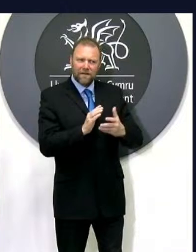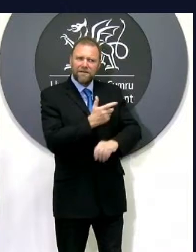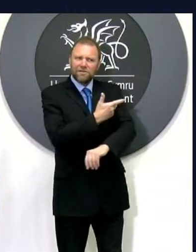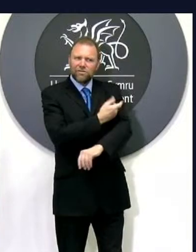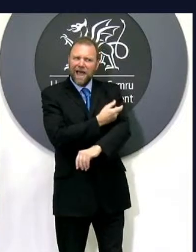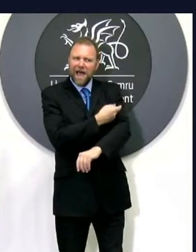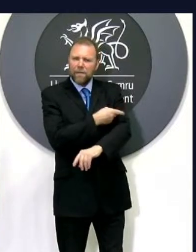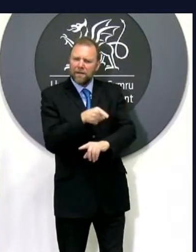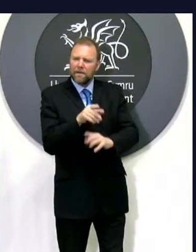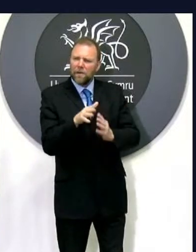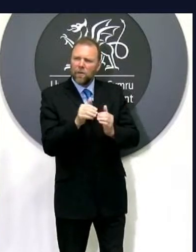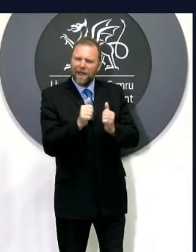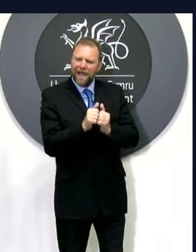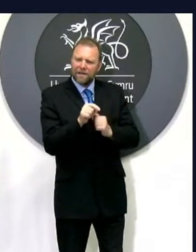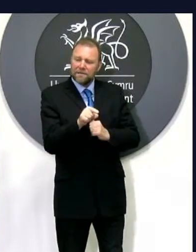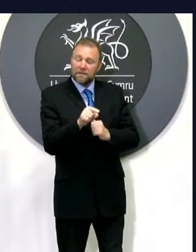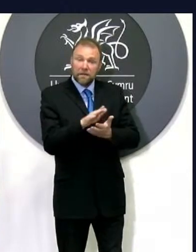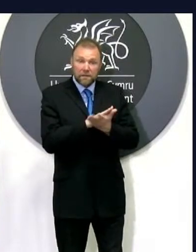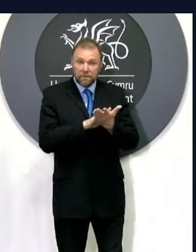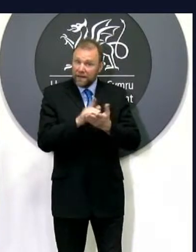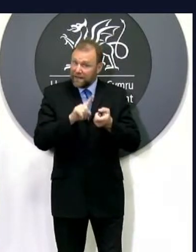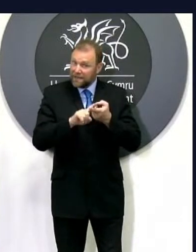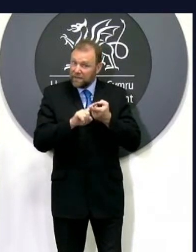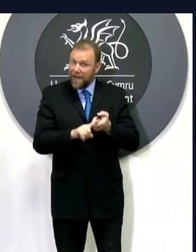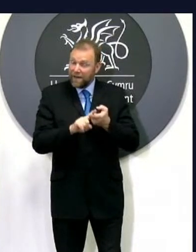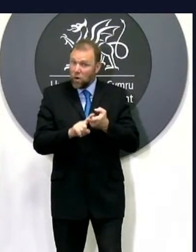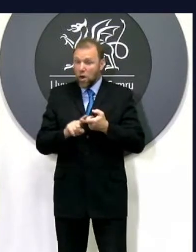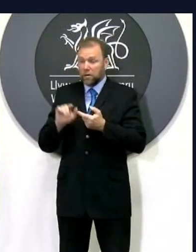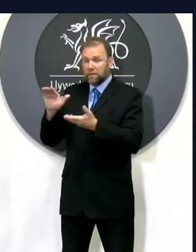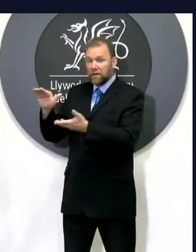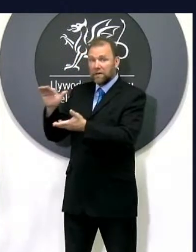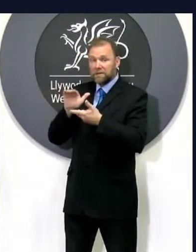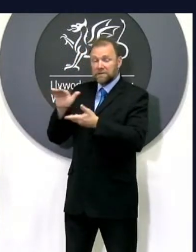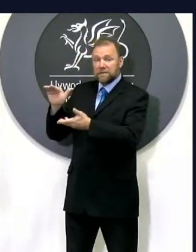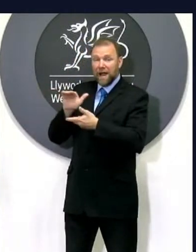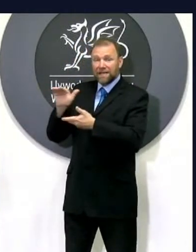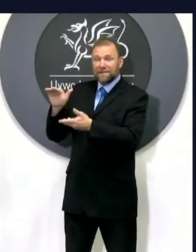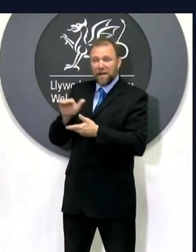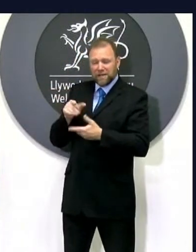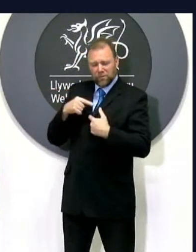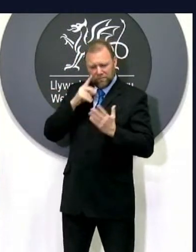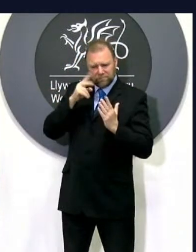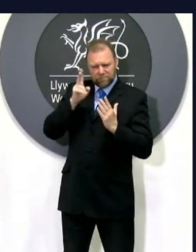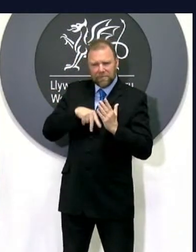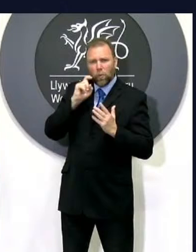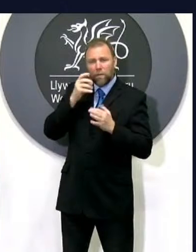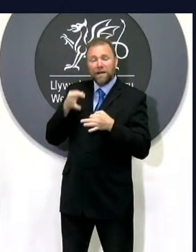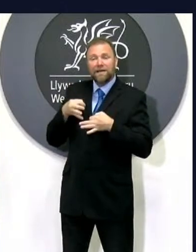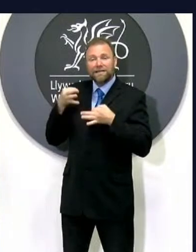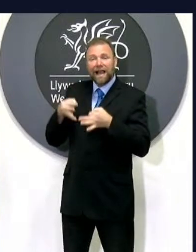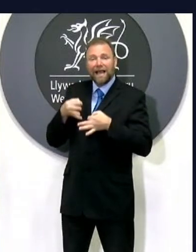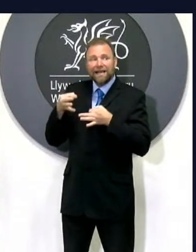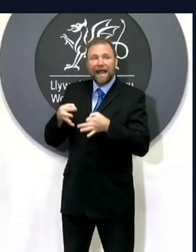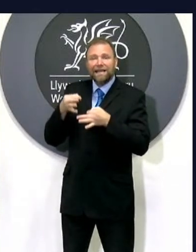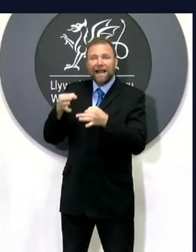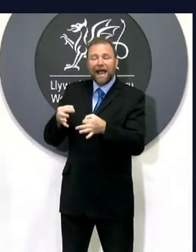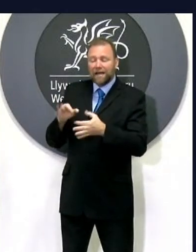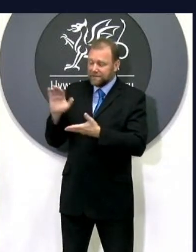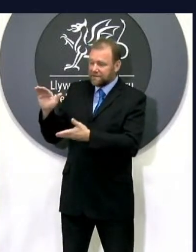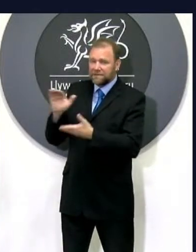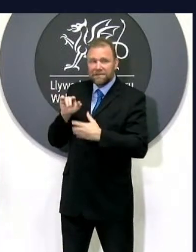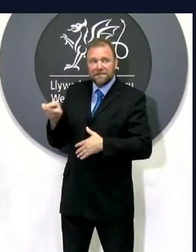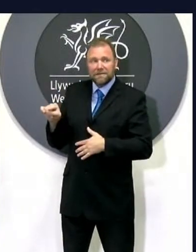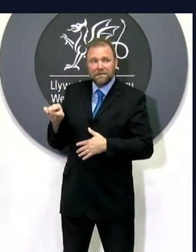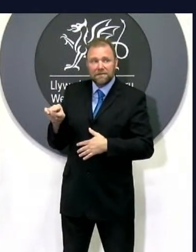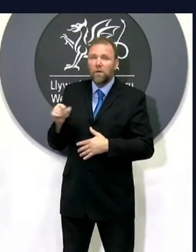Will this depend on sort of vaccine supplies, as we've obviously heard of reports that there will be delays in supply chains? And we've heard from